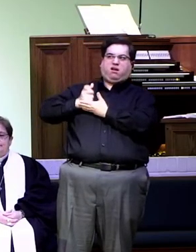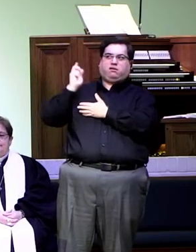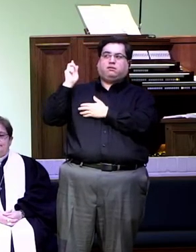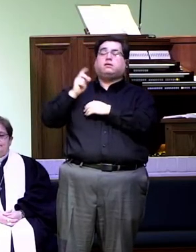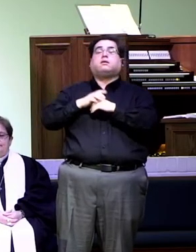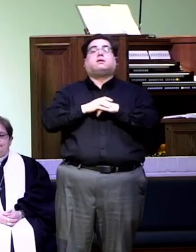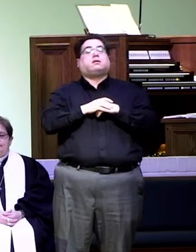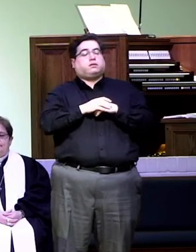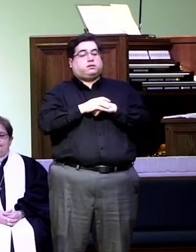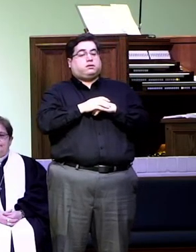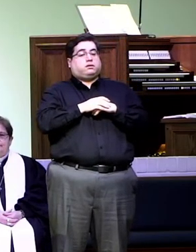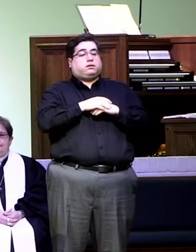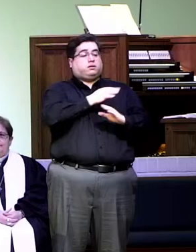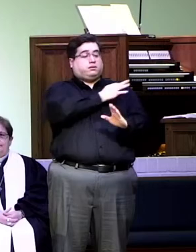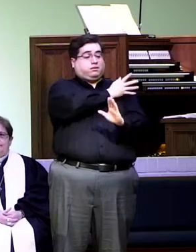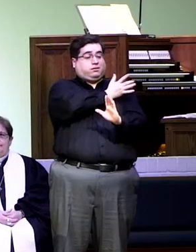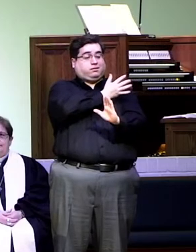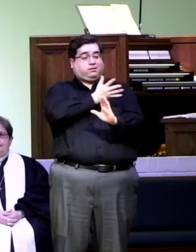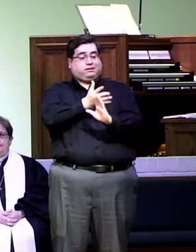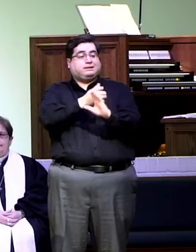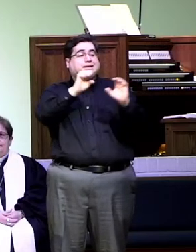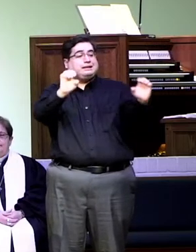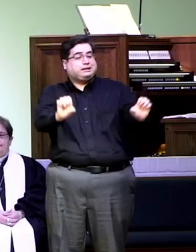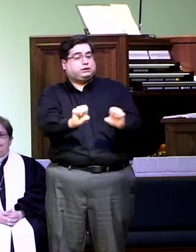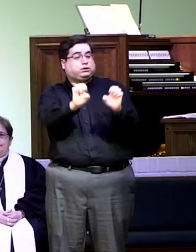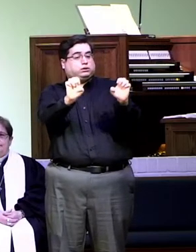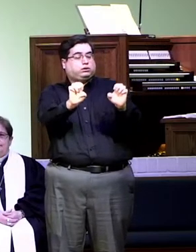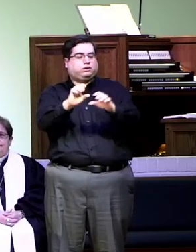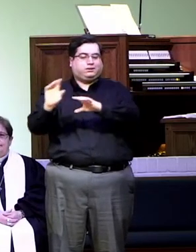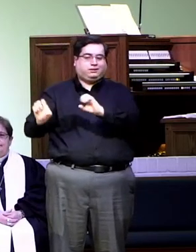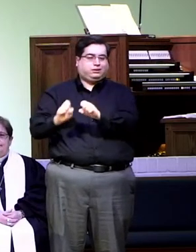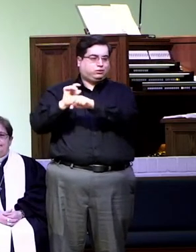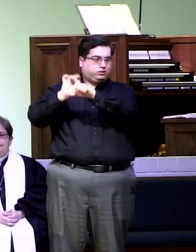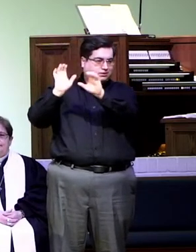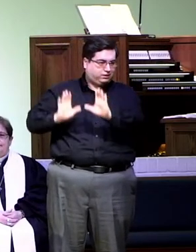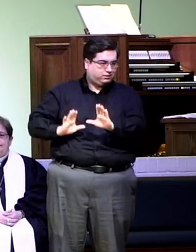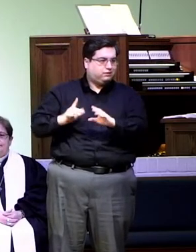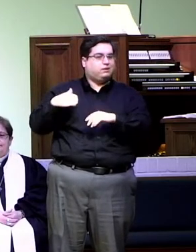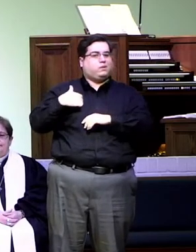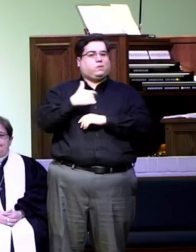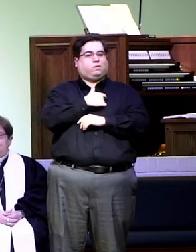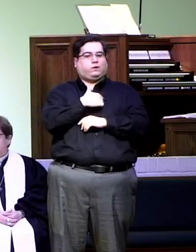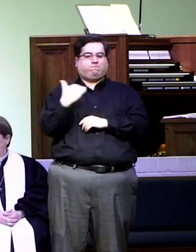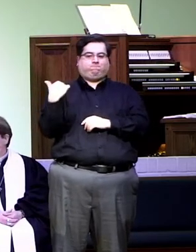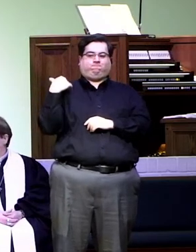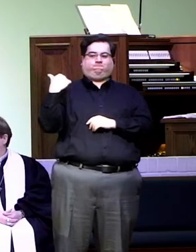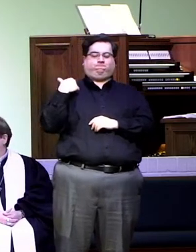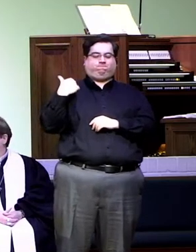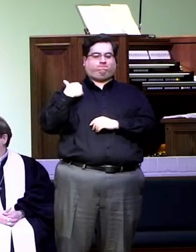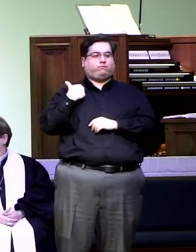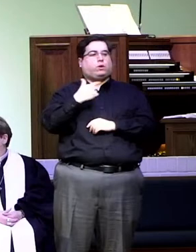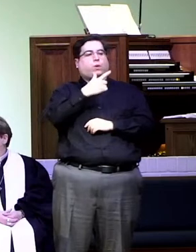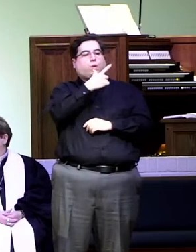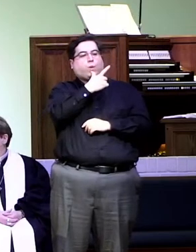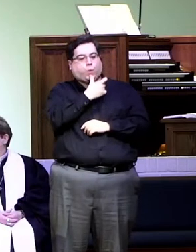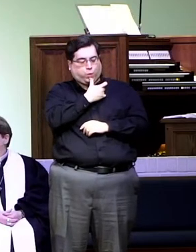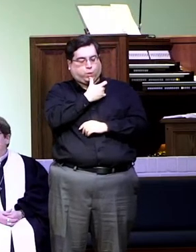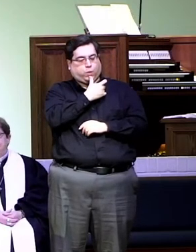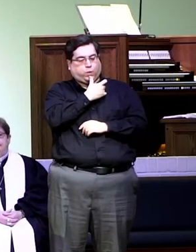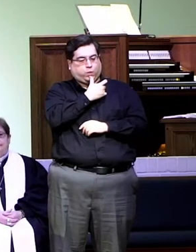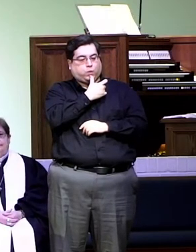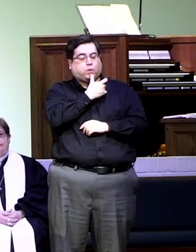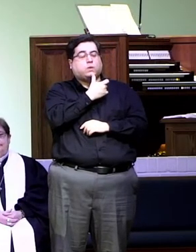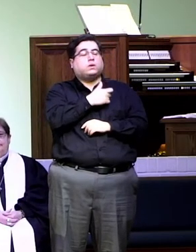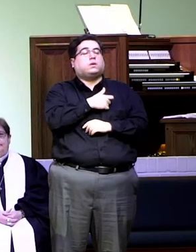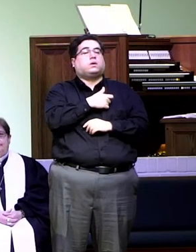Leading up to Easter, and on Easter Sunday, we reminded ourselves of who